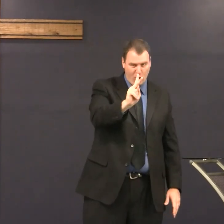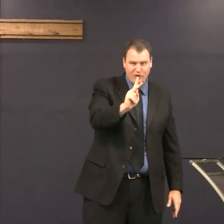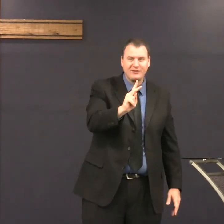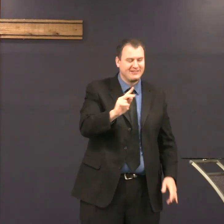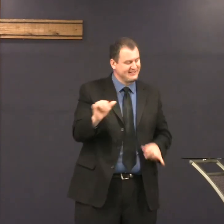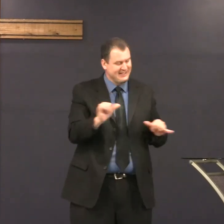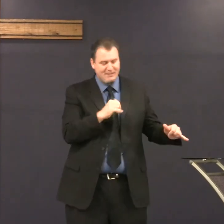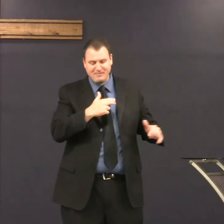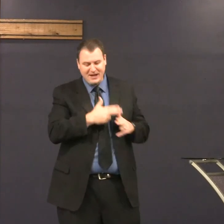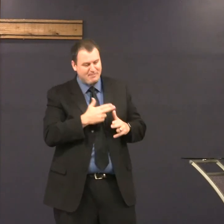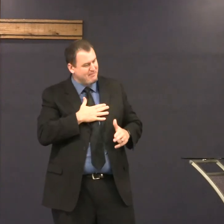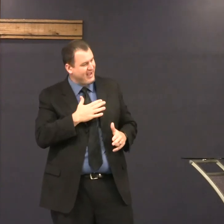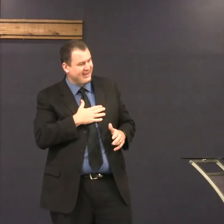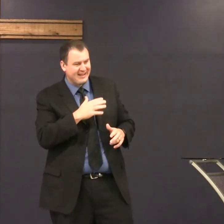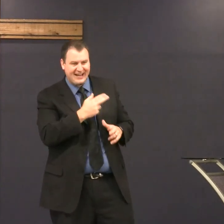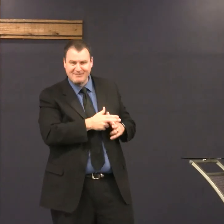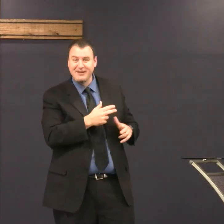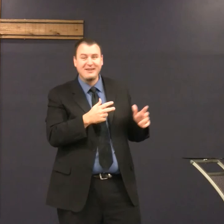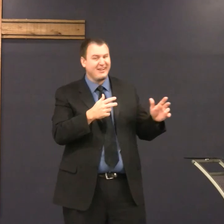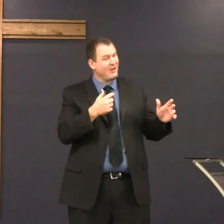his name was Mark, just like mine.